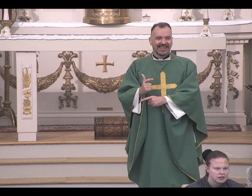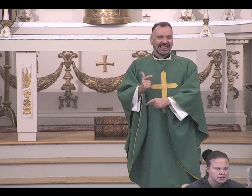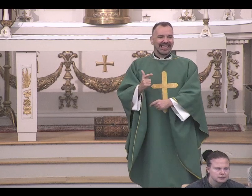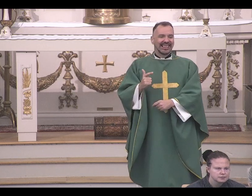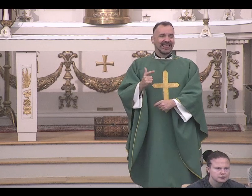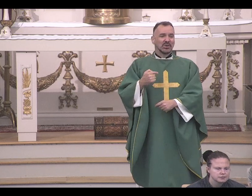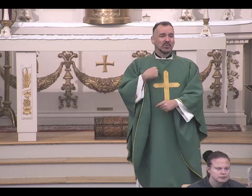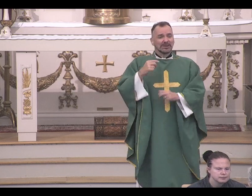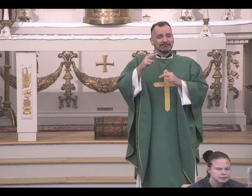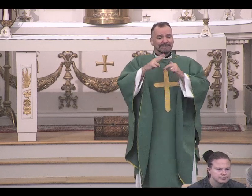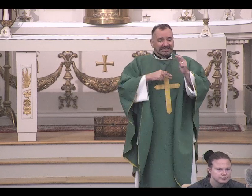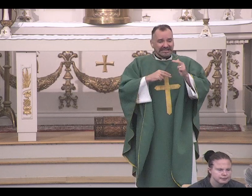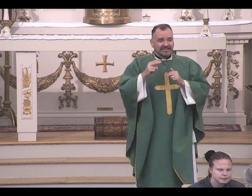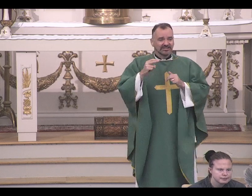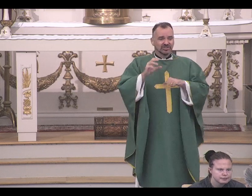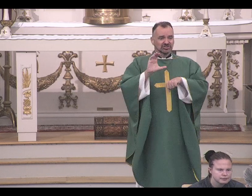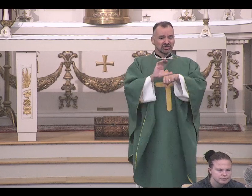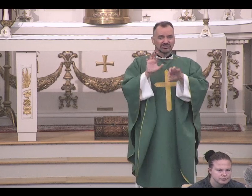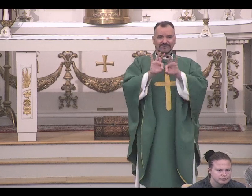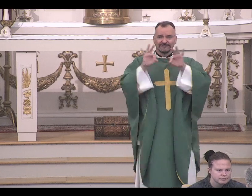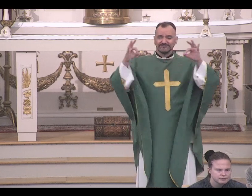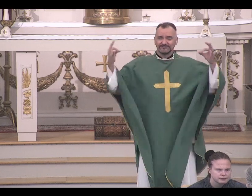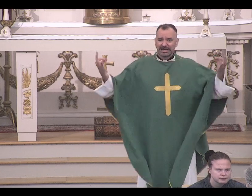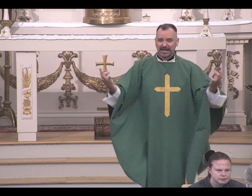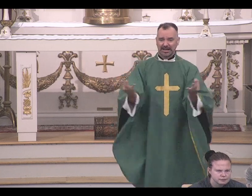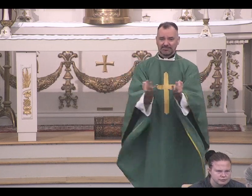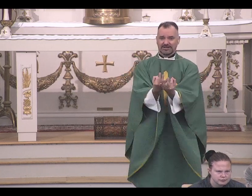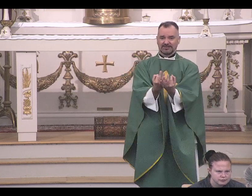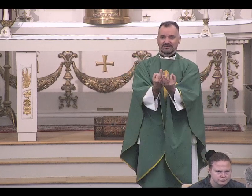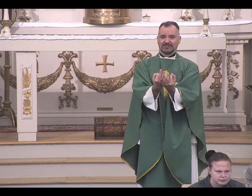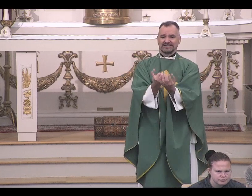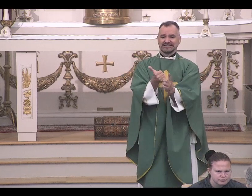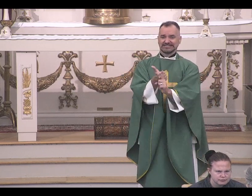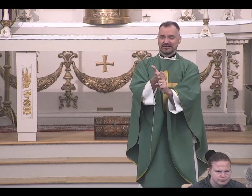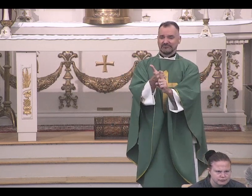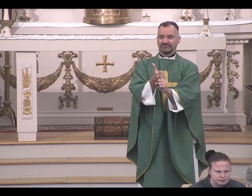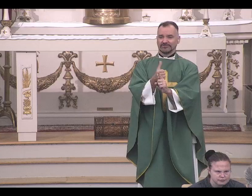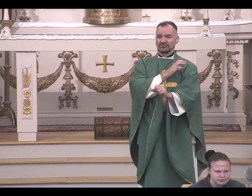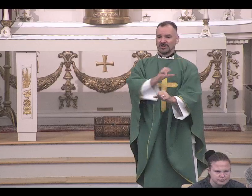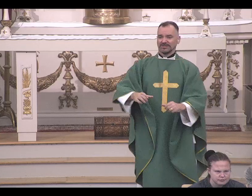that that we are brothers and sisters with Jesus, here to build